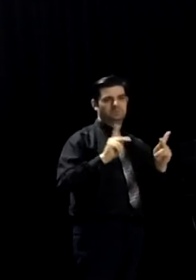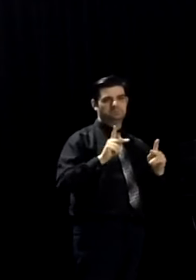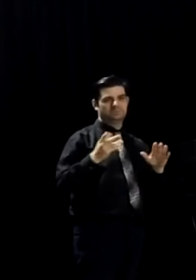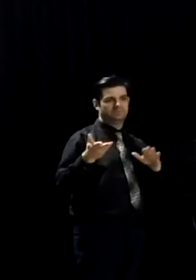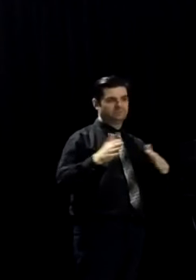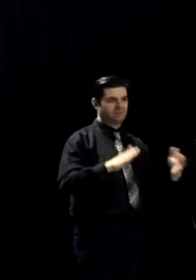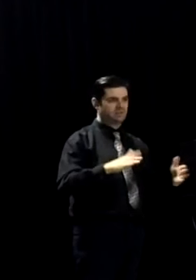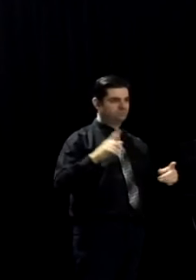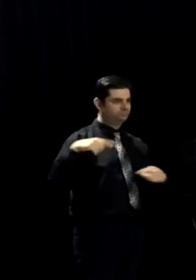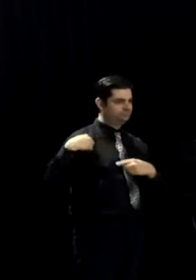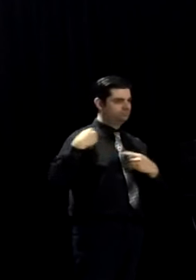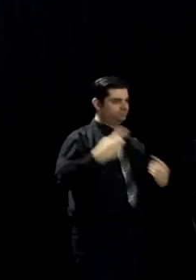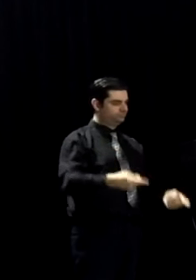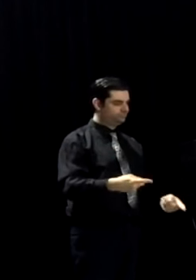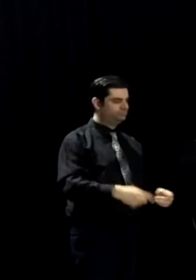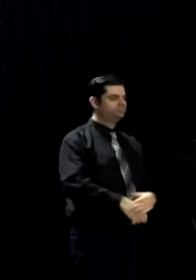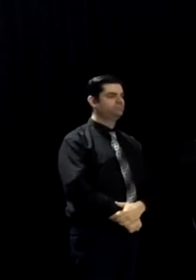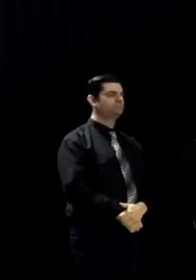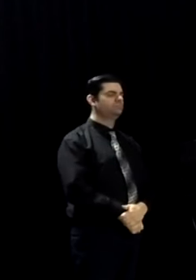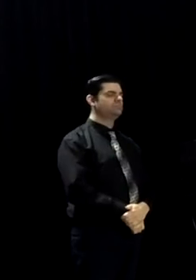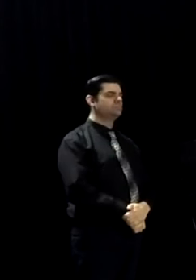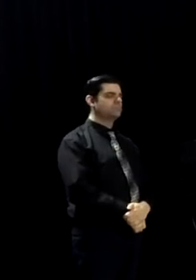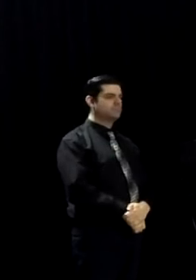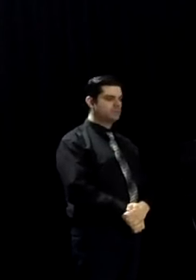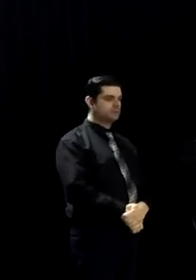illness, basically in the last